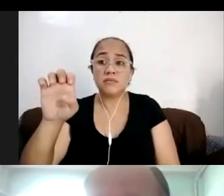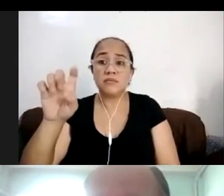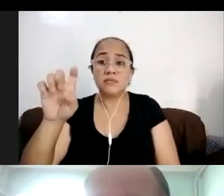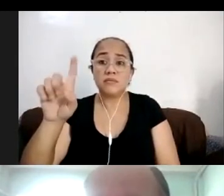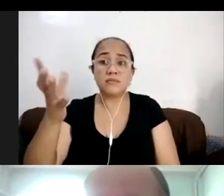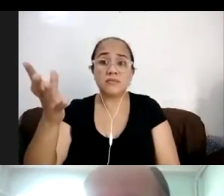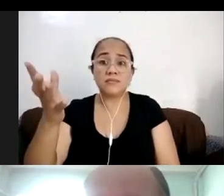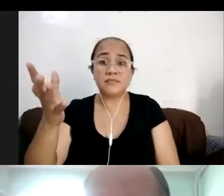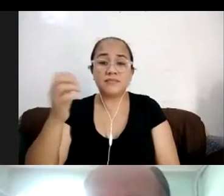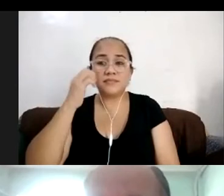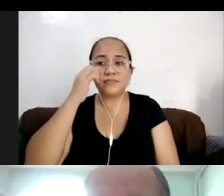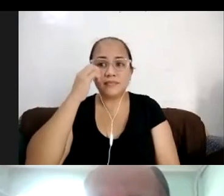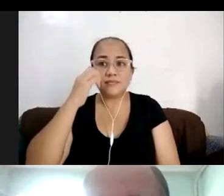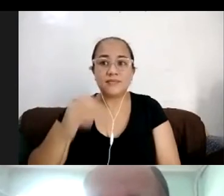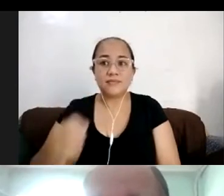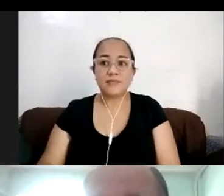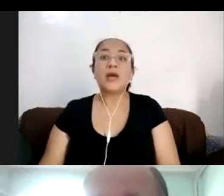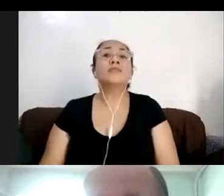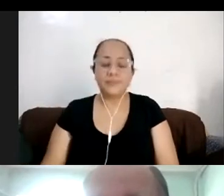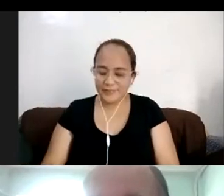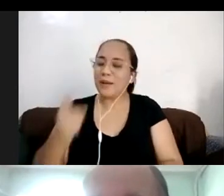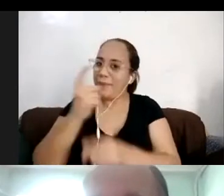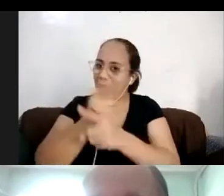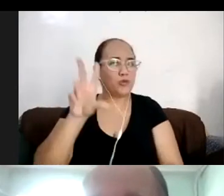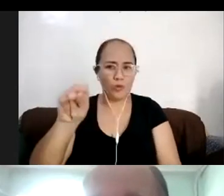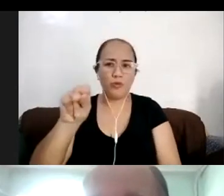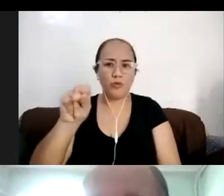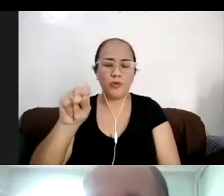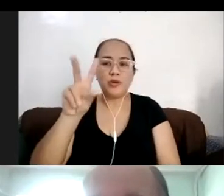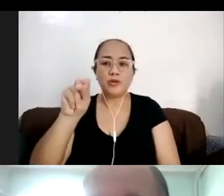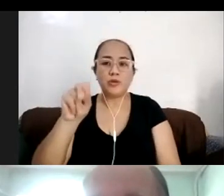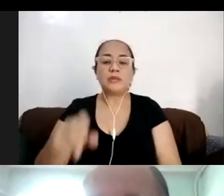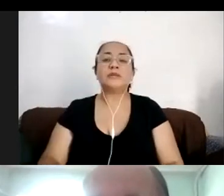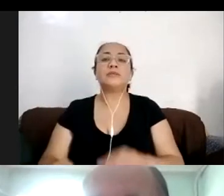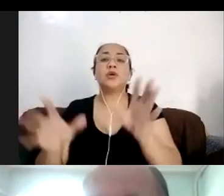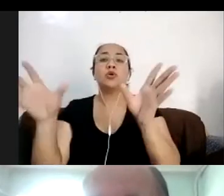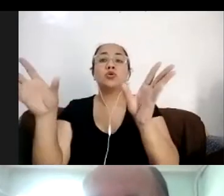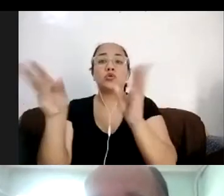Nat is saying no. Peeps is No, saying no. correct. Is together 20 a phrase?